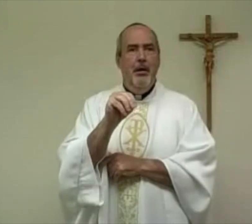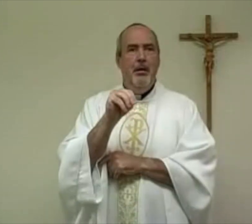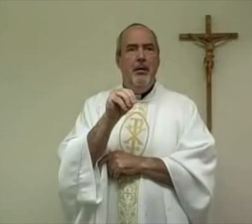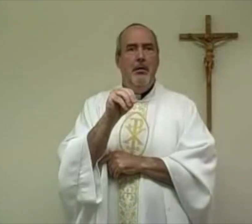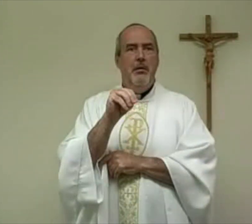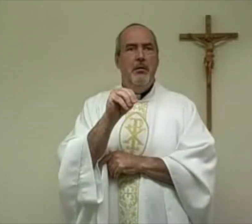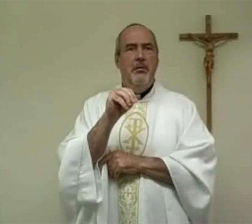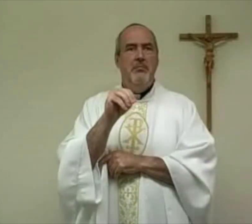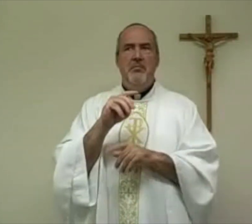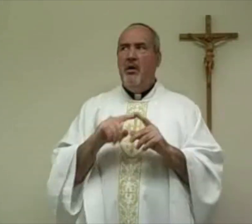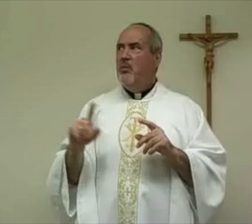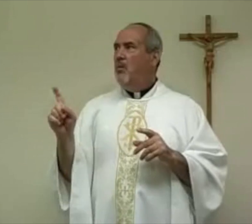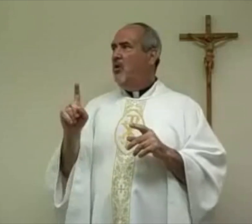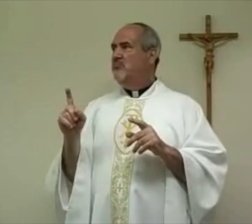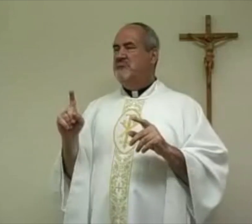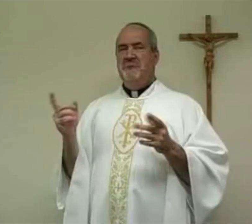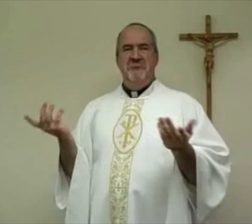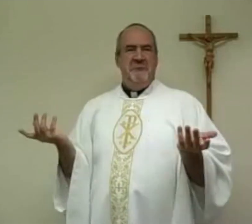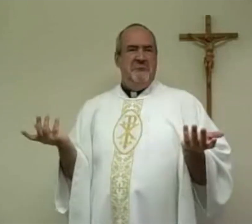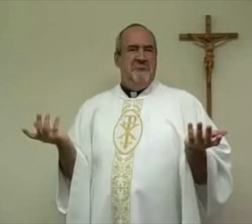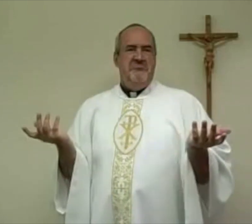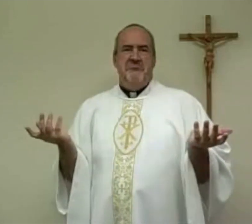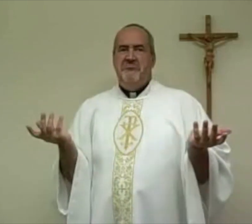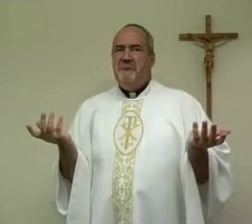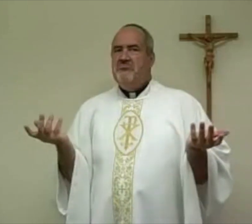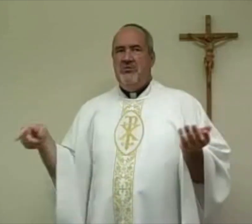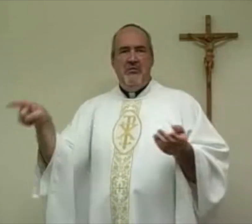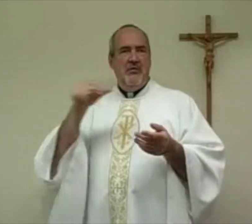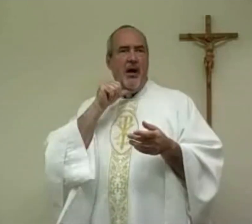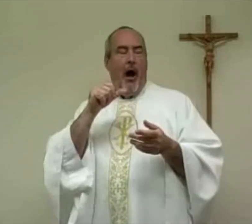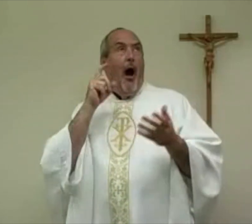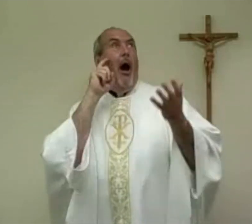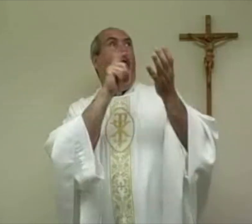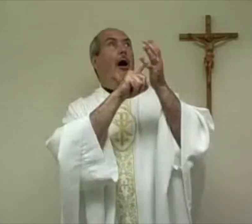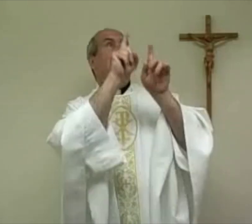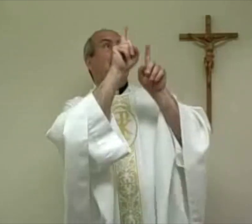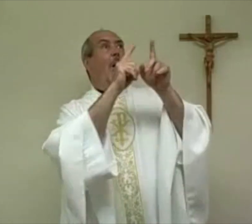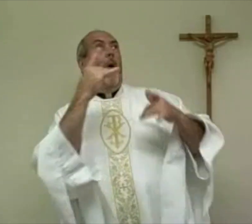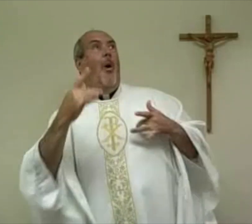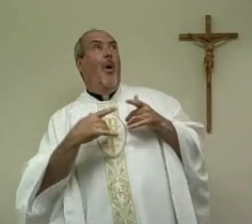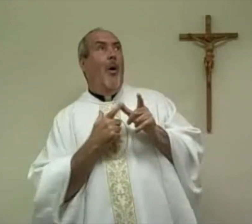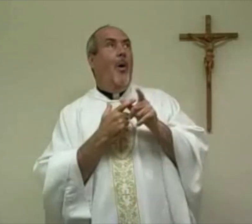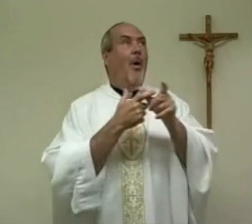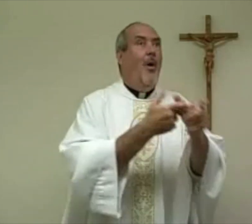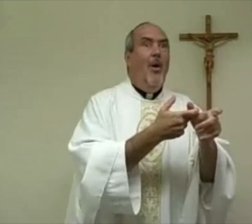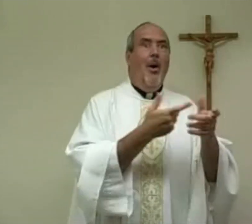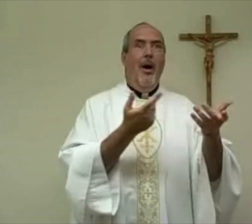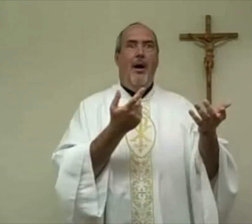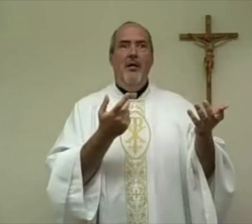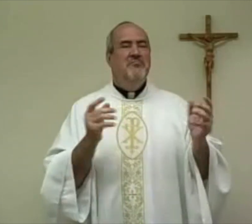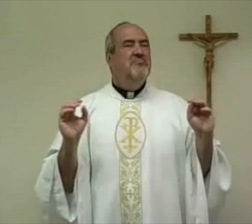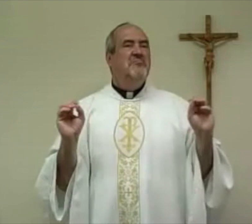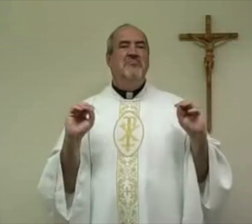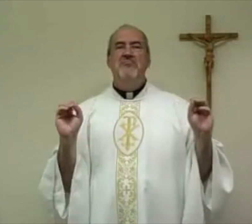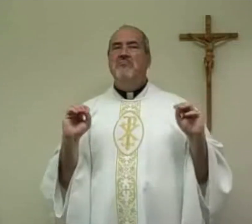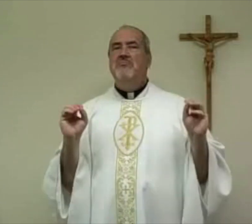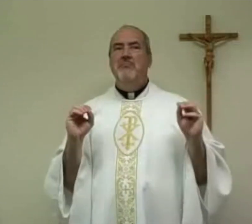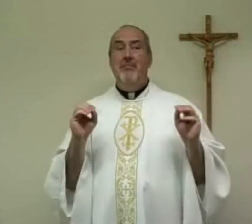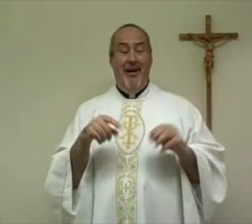knew that the Savior was supposedly born in Bethlehem, but they didn't recognize the star. They didn't come running to